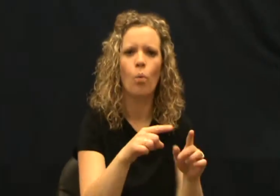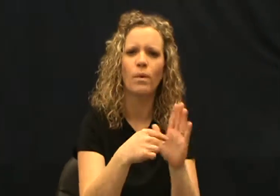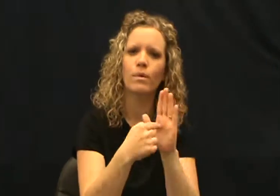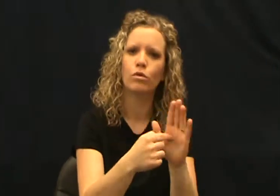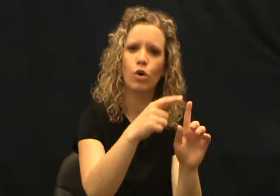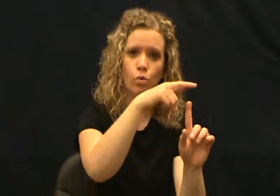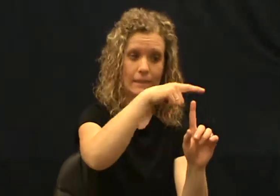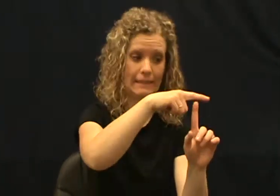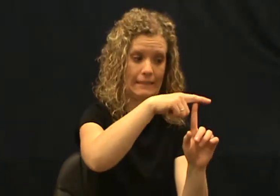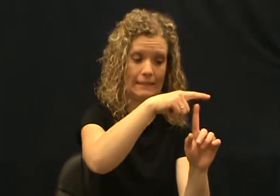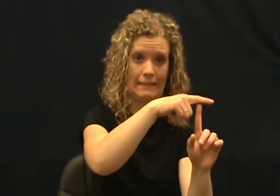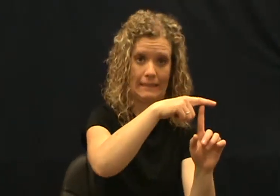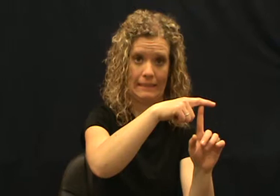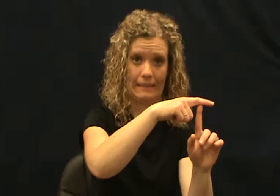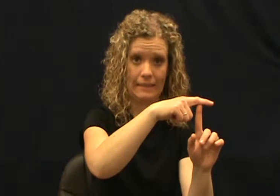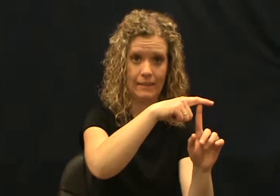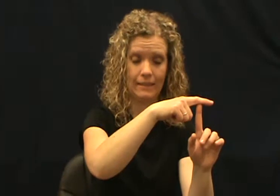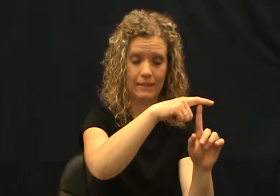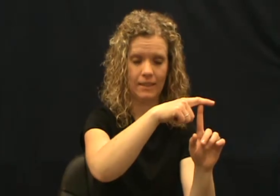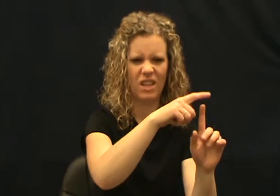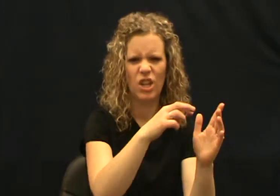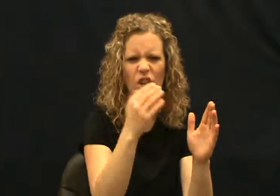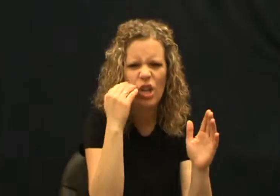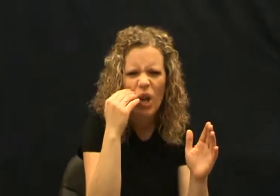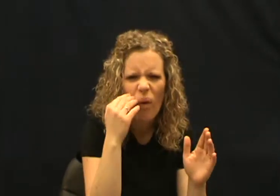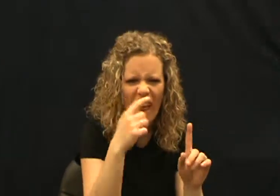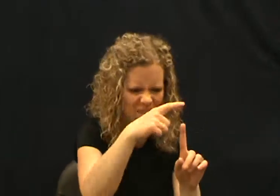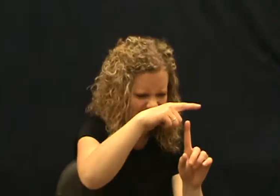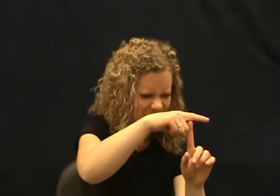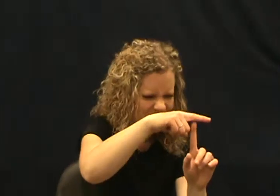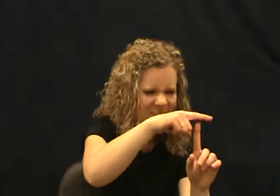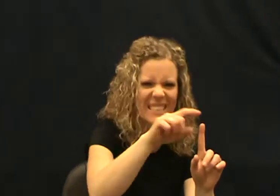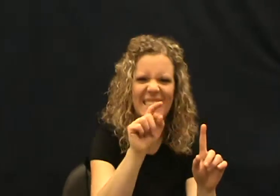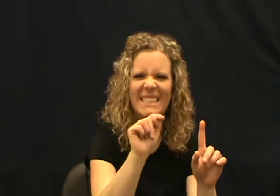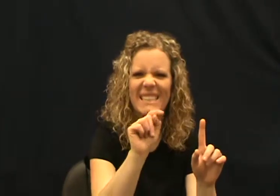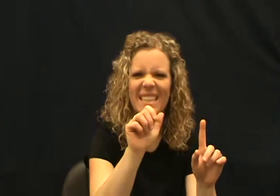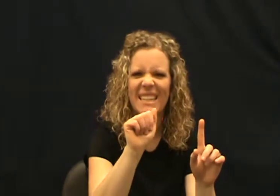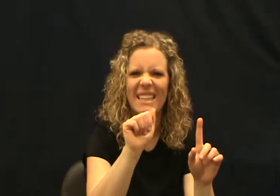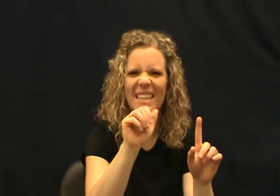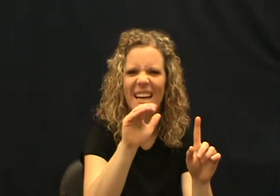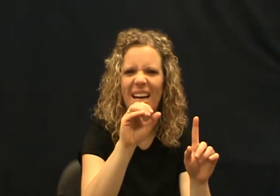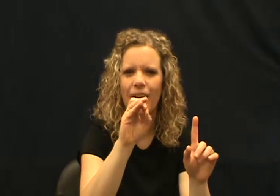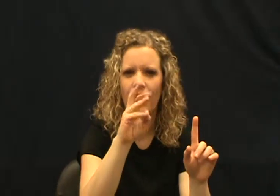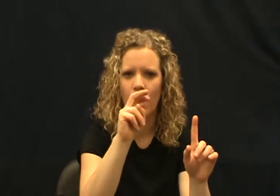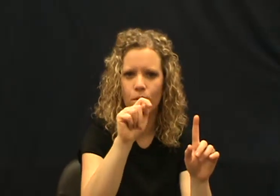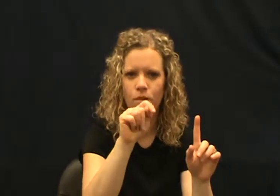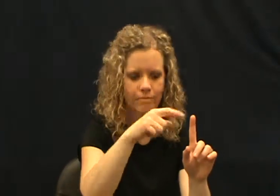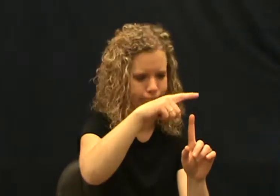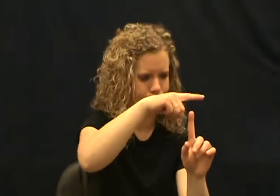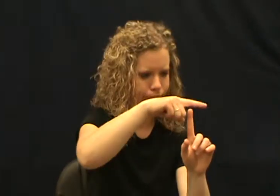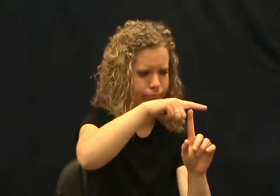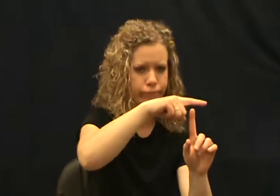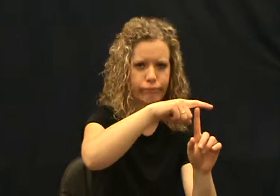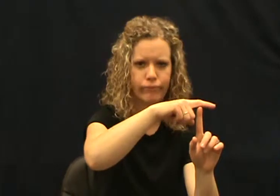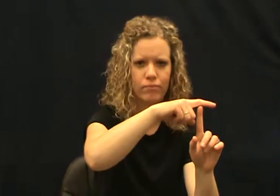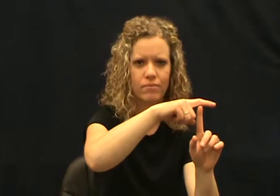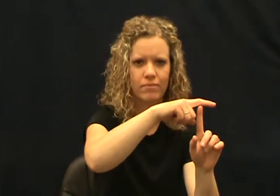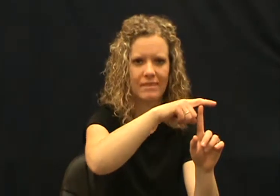forms, in other words, that little T-shaped account that you see under the assets label up